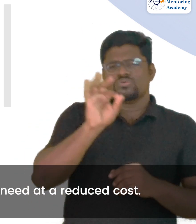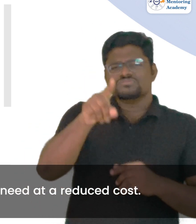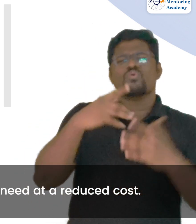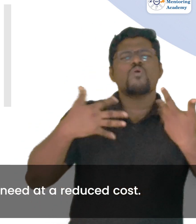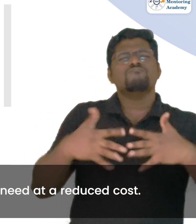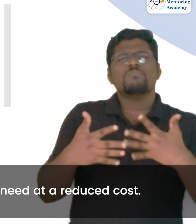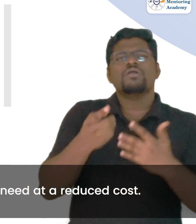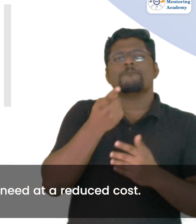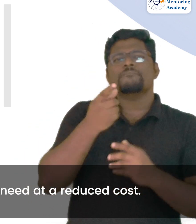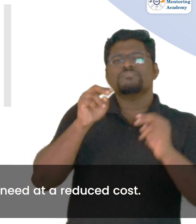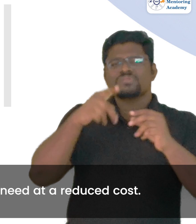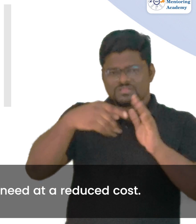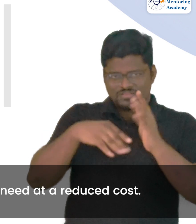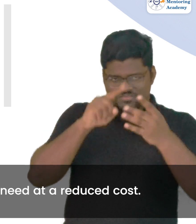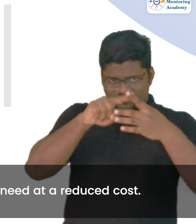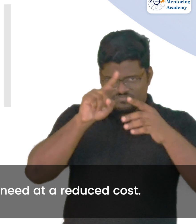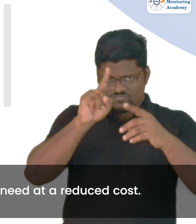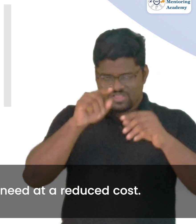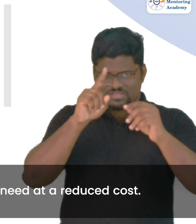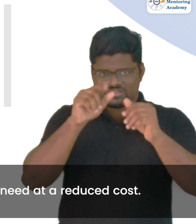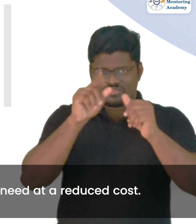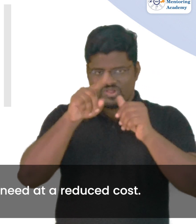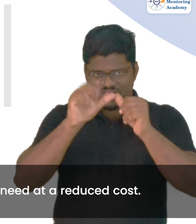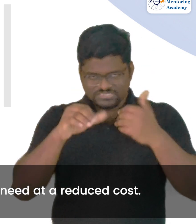Choose the comfort level you need at a reduced cost.